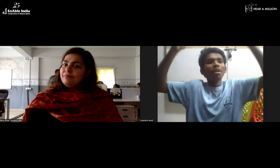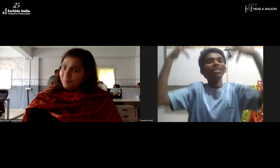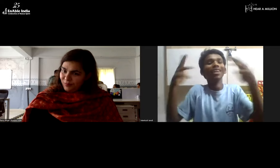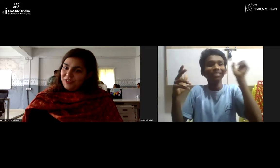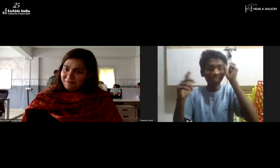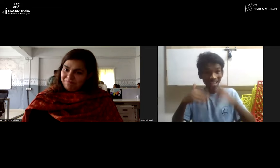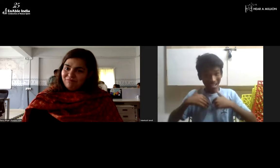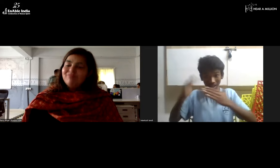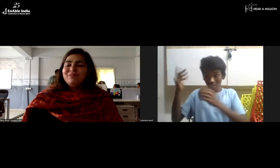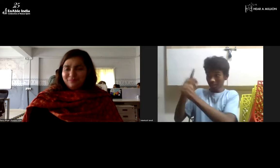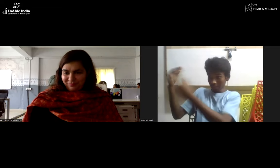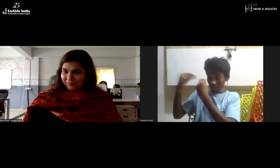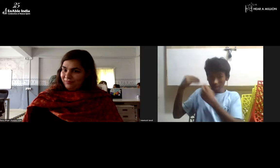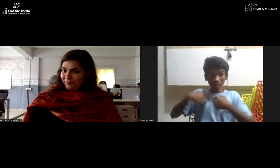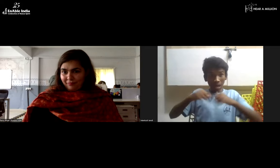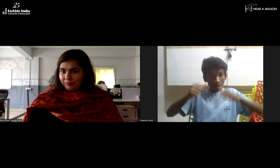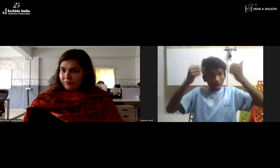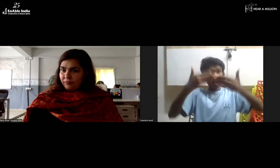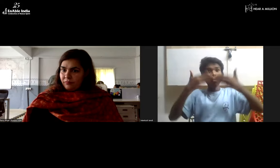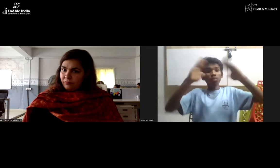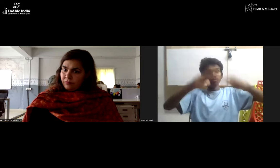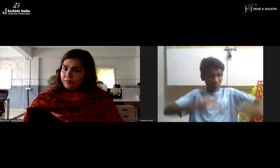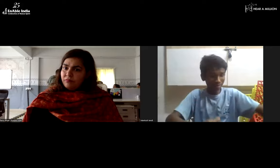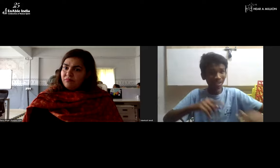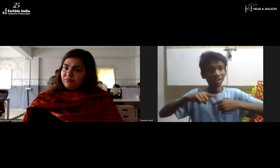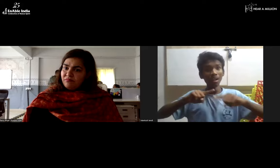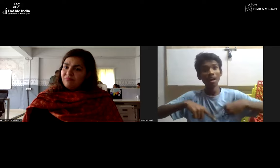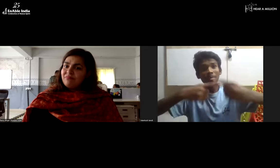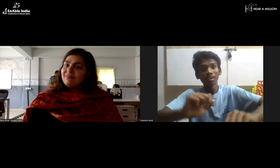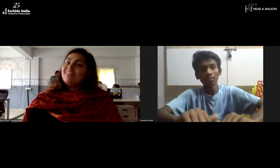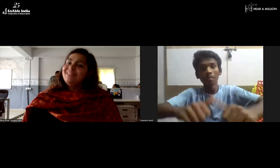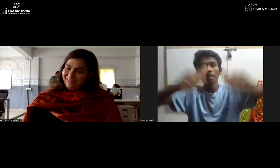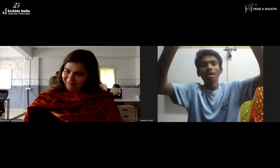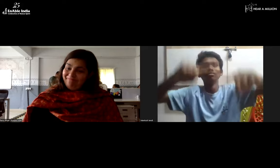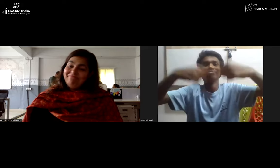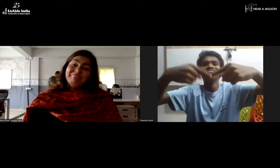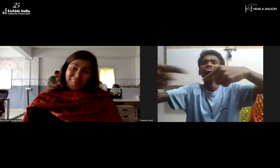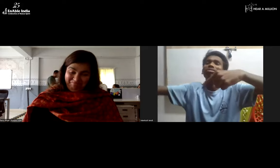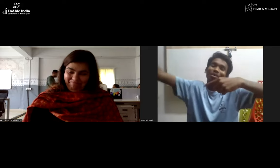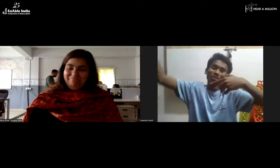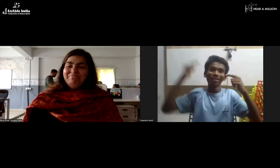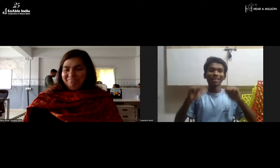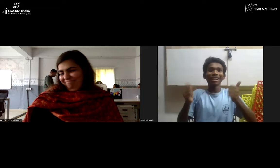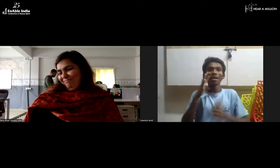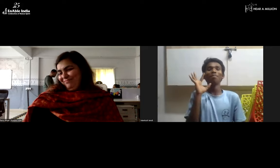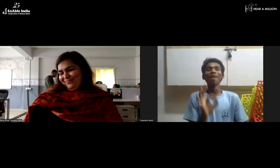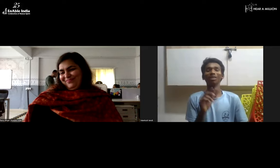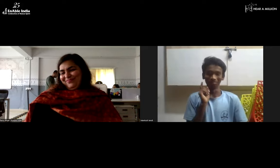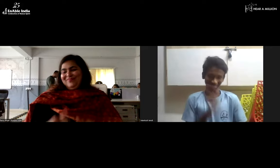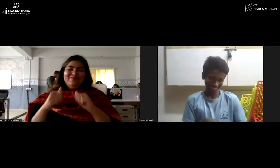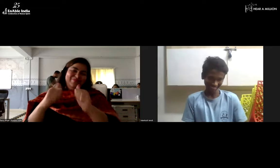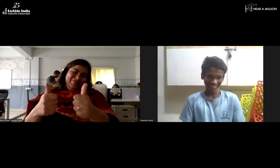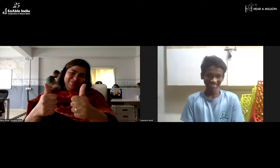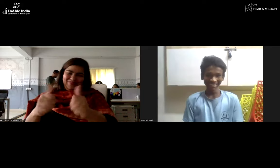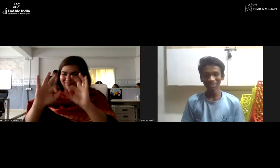yeah, we used to calculate. We used to calculate numbers and find out the addition, subtraction, like 2 plus 2 is equal